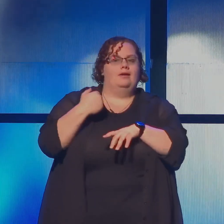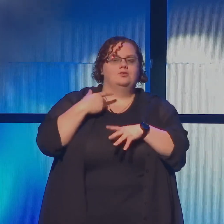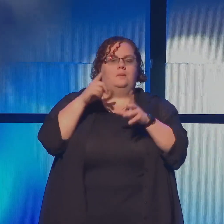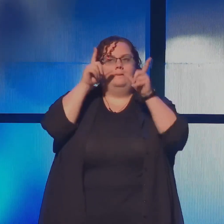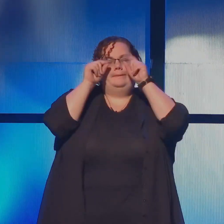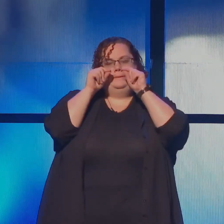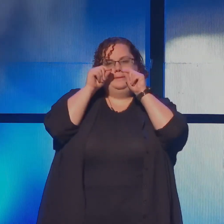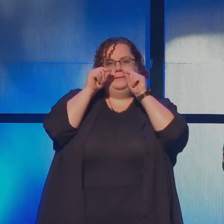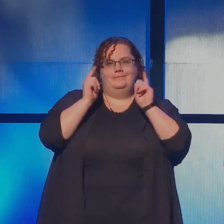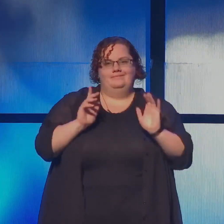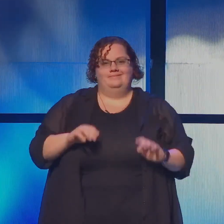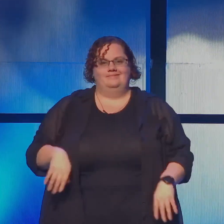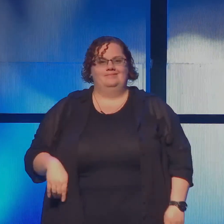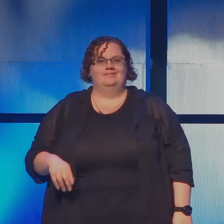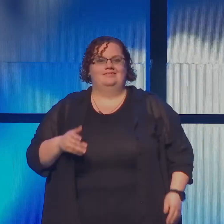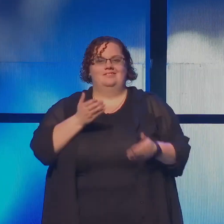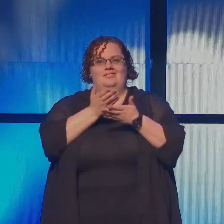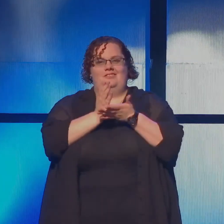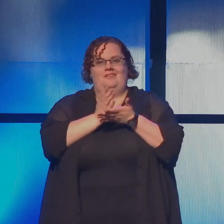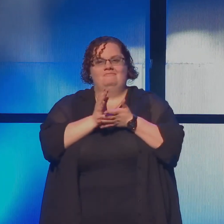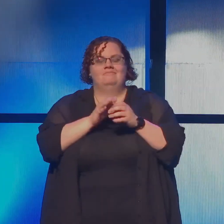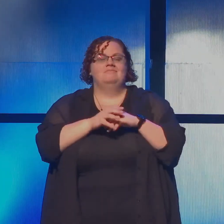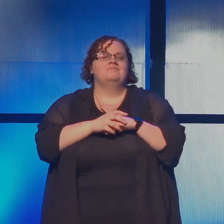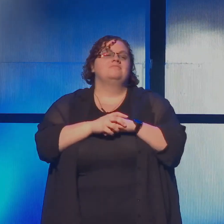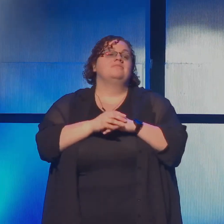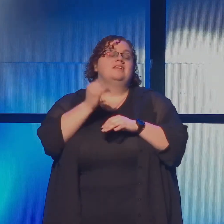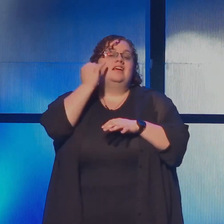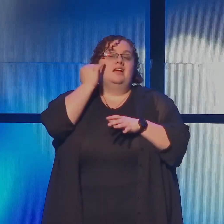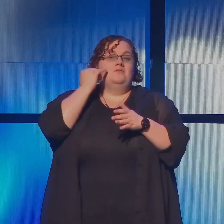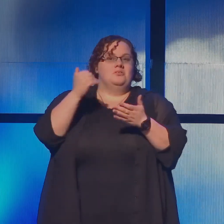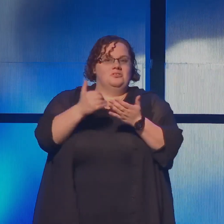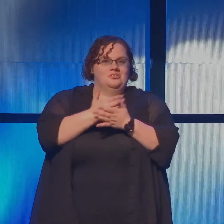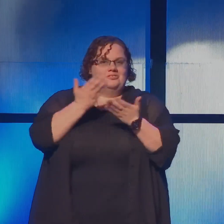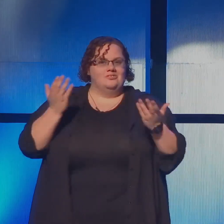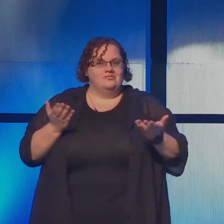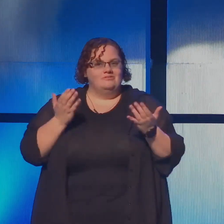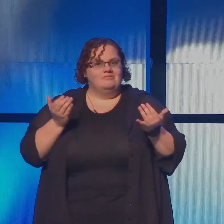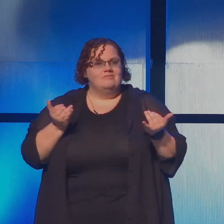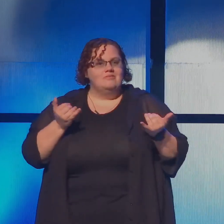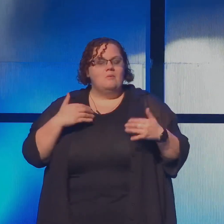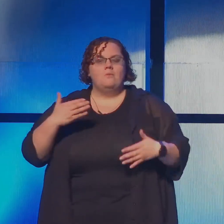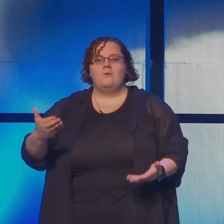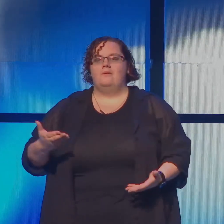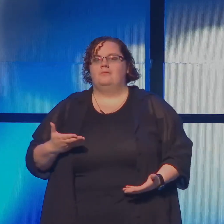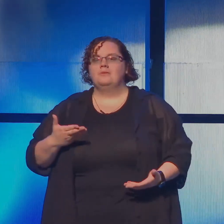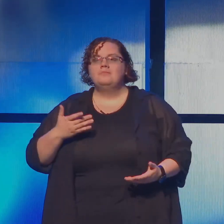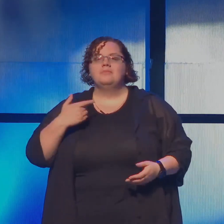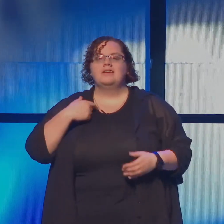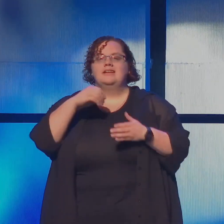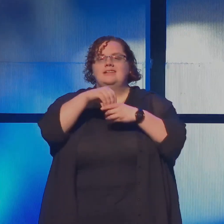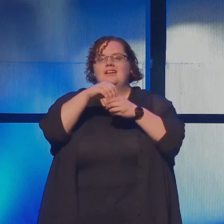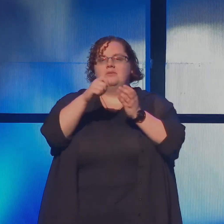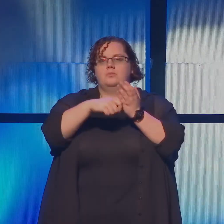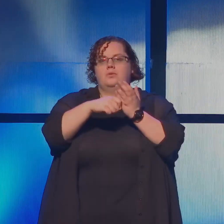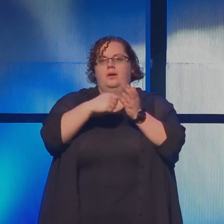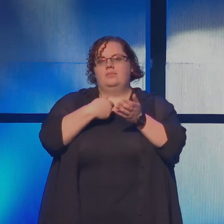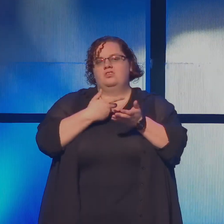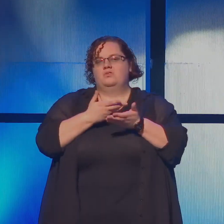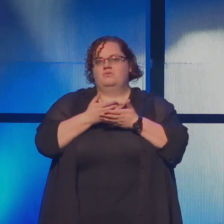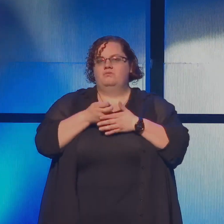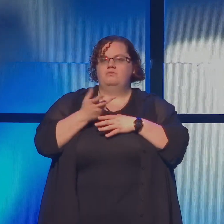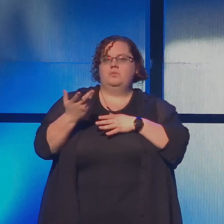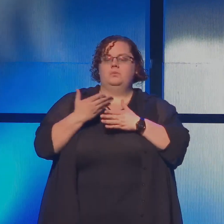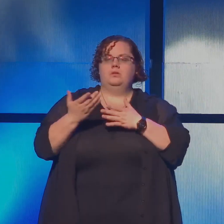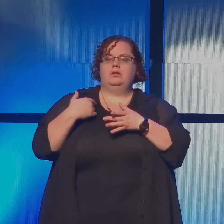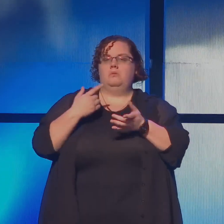close your eyes. All right, so if you are new here, welcome. Inside your program folder are a few things that I just want to